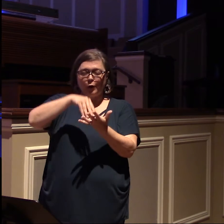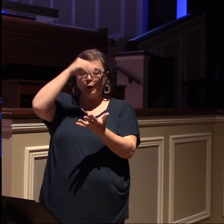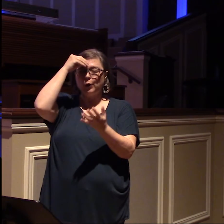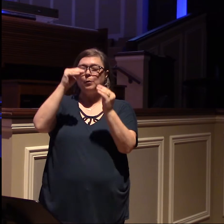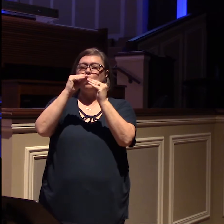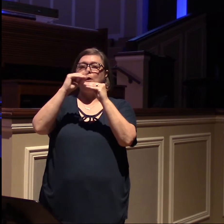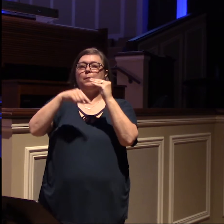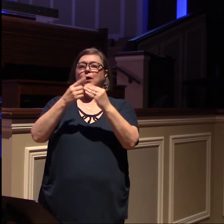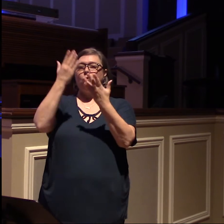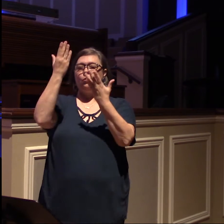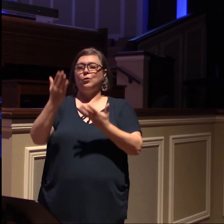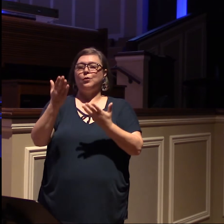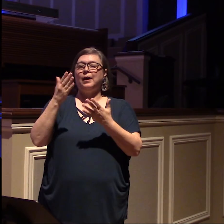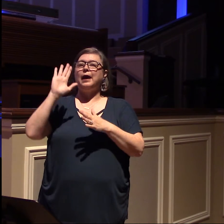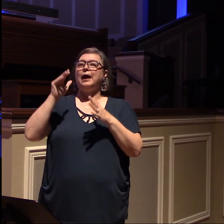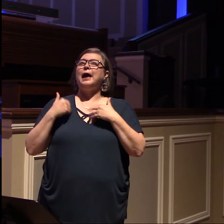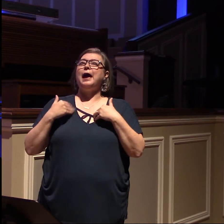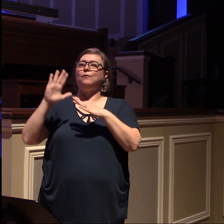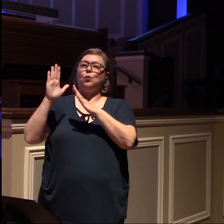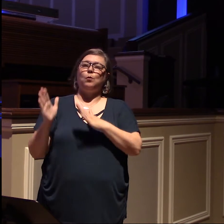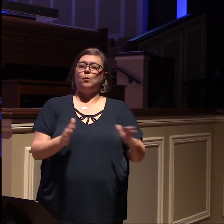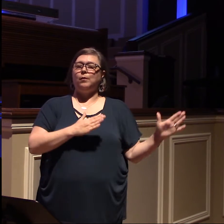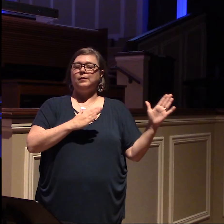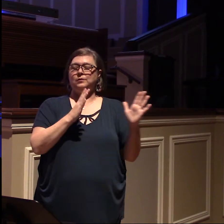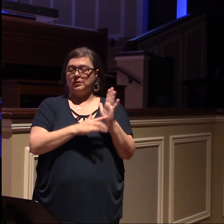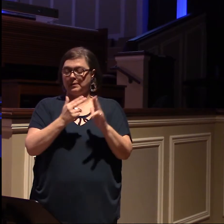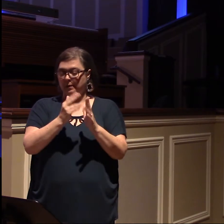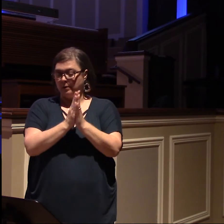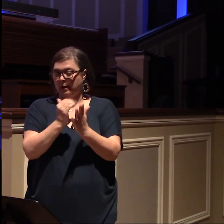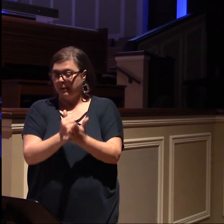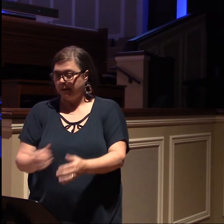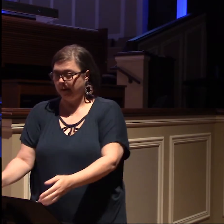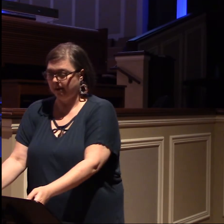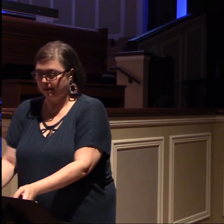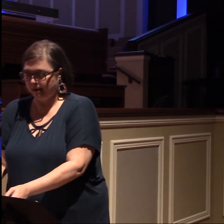your way in this place. In Jesus' holy name, amen. Amen. You may be seated.